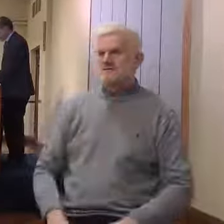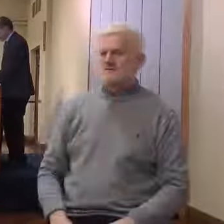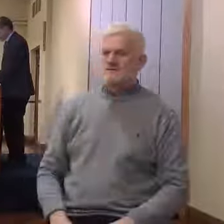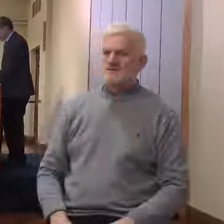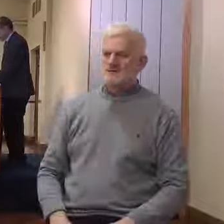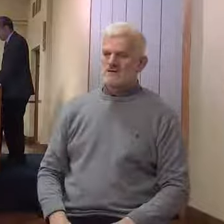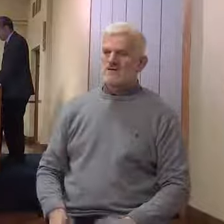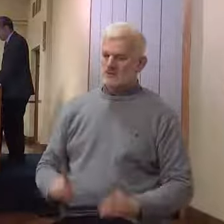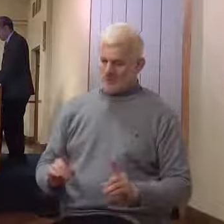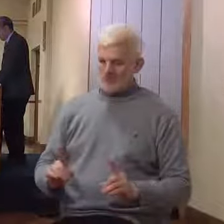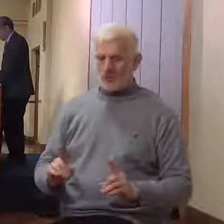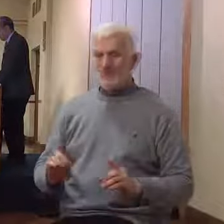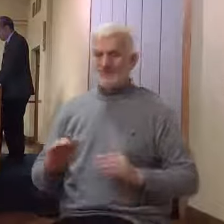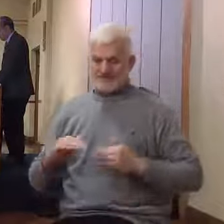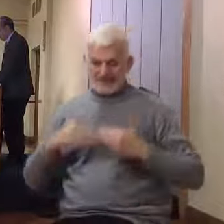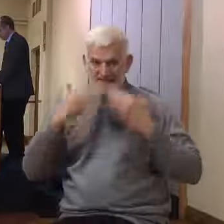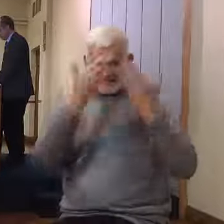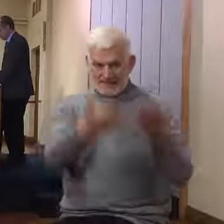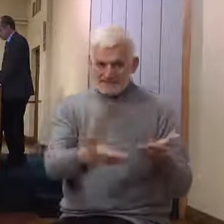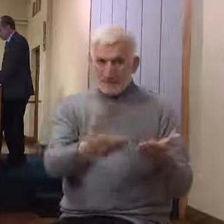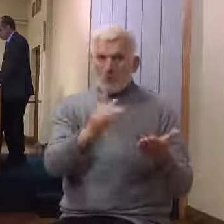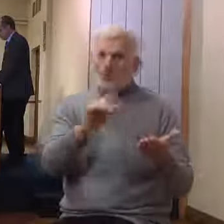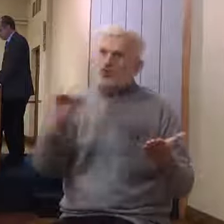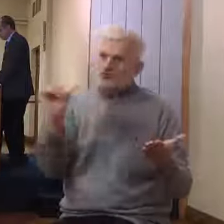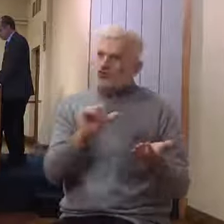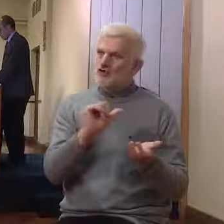Render therefore to all their dues,